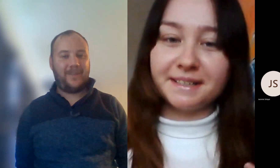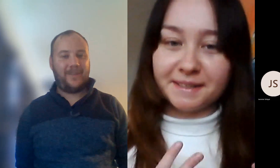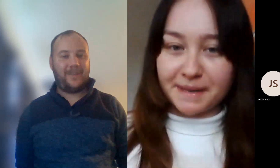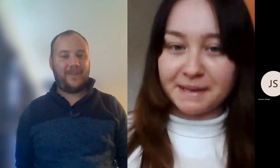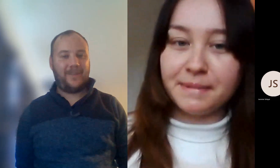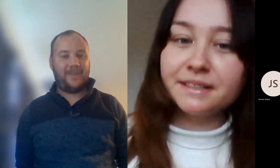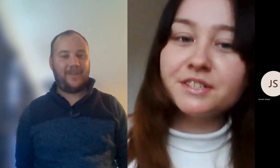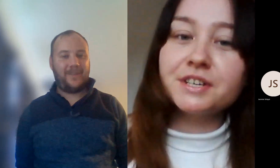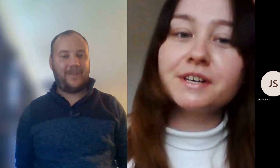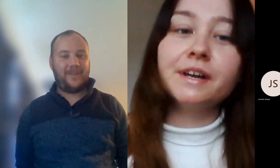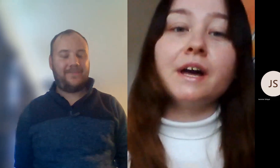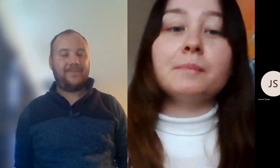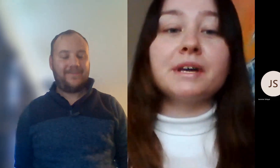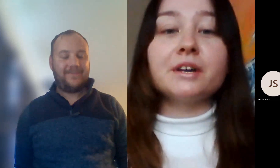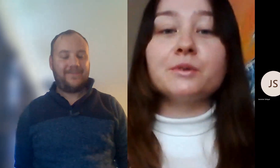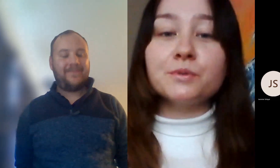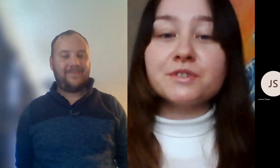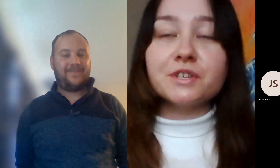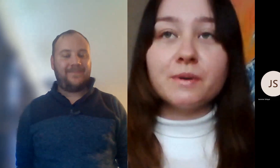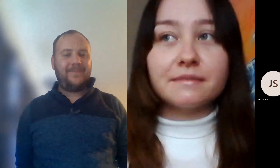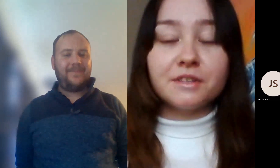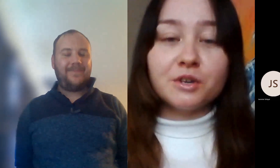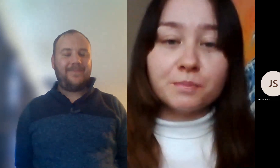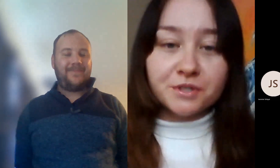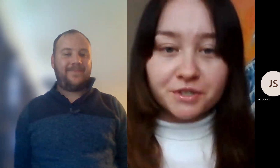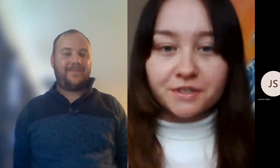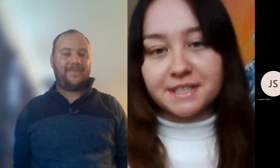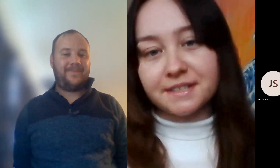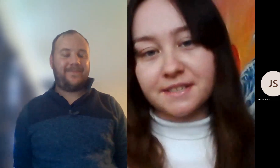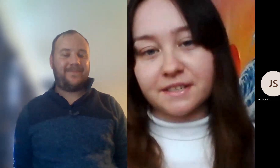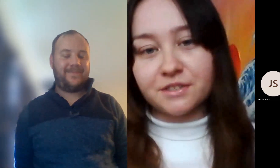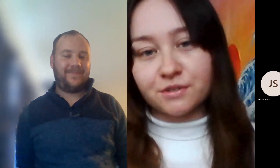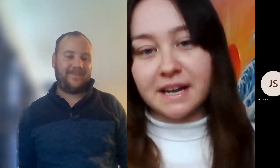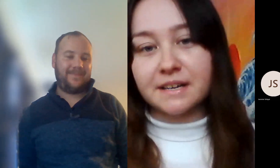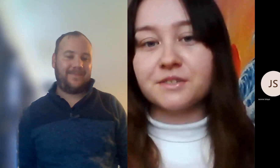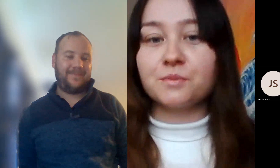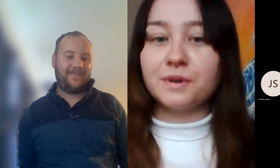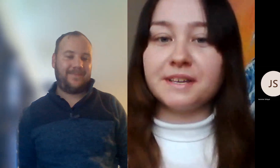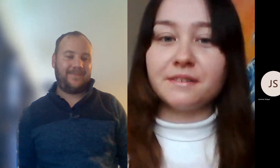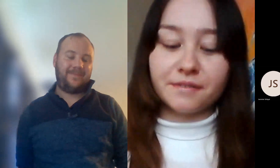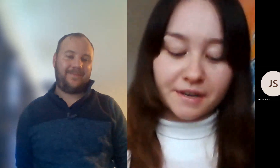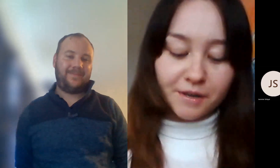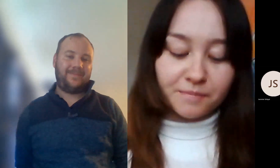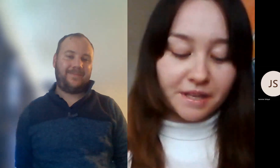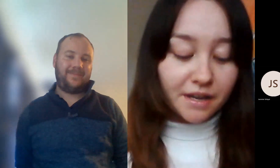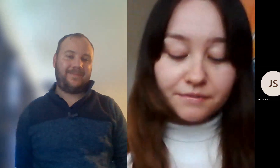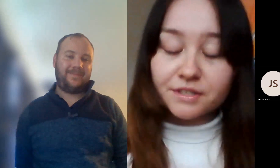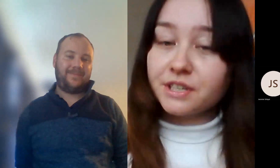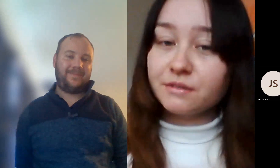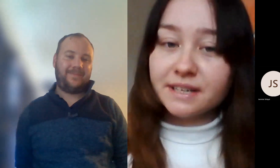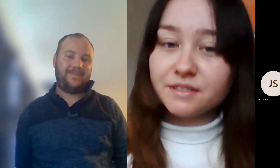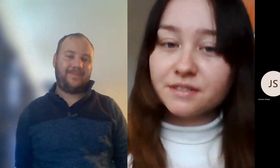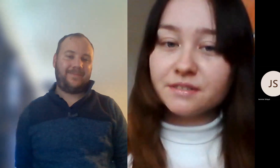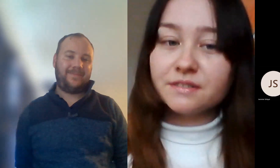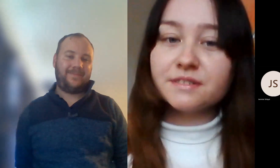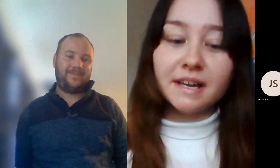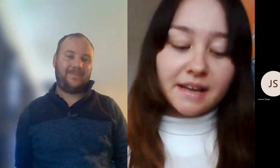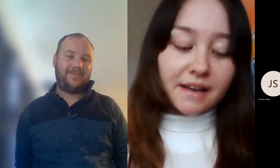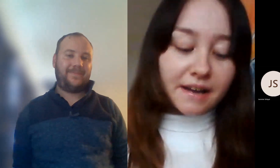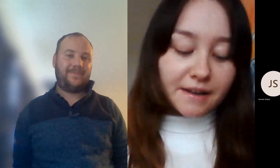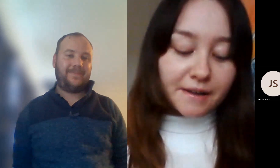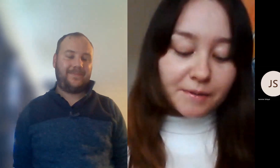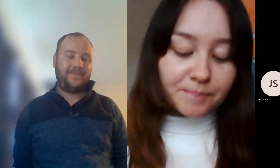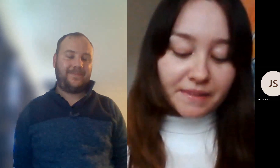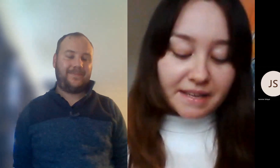is my main manager, but I also have the opportunity to interact with the other